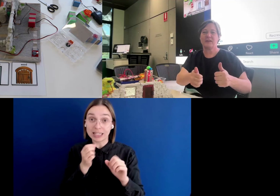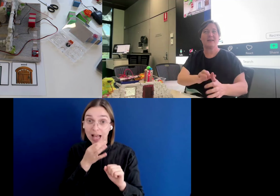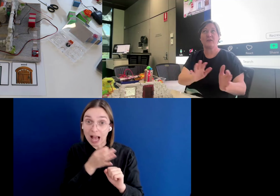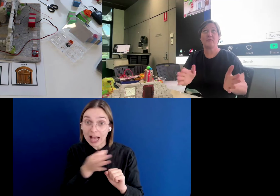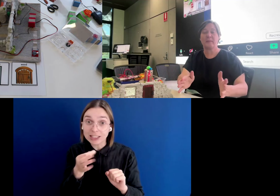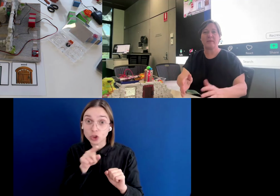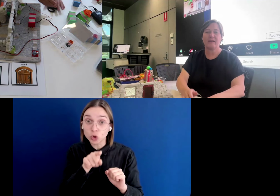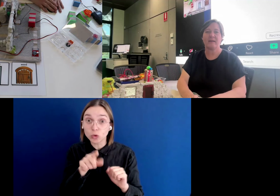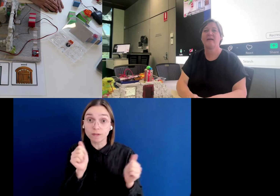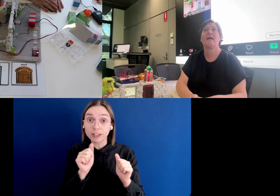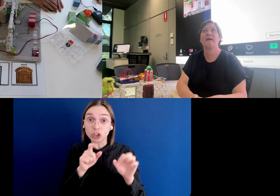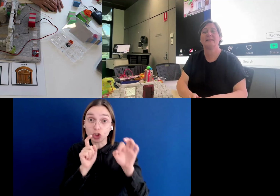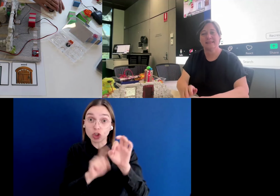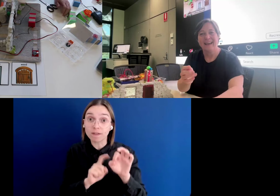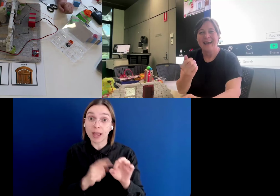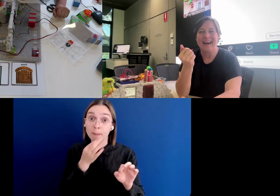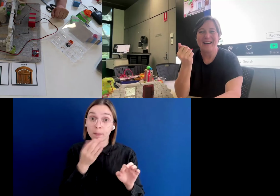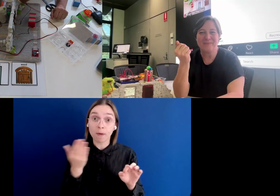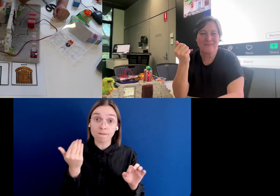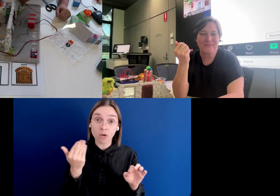ask. Good. I don't remember.